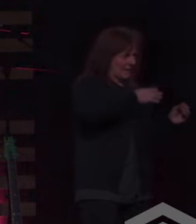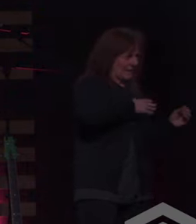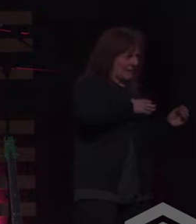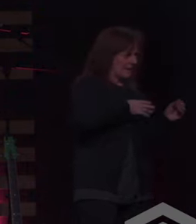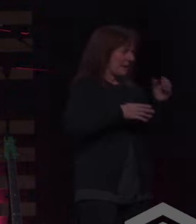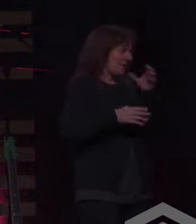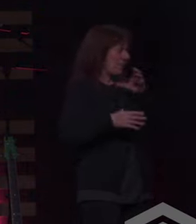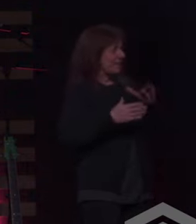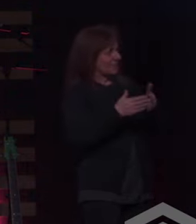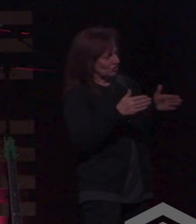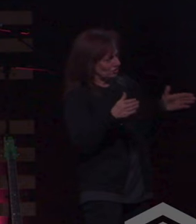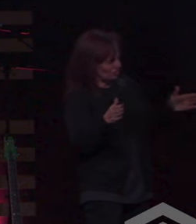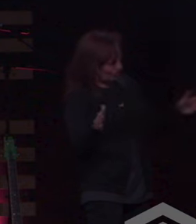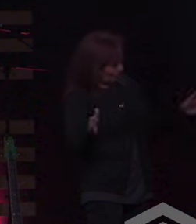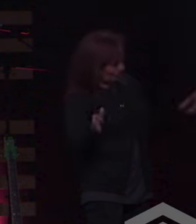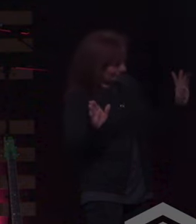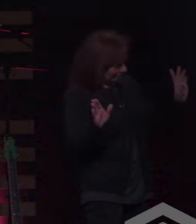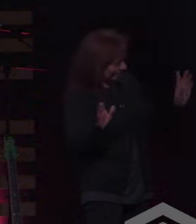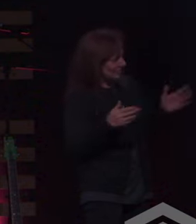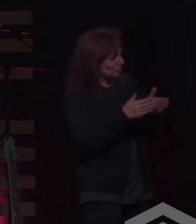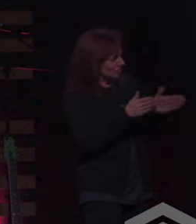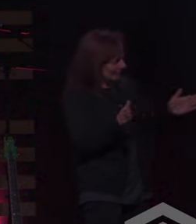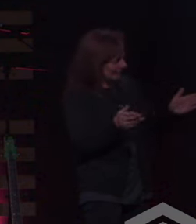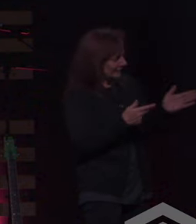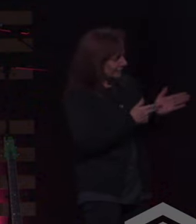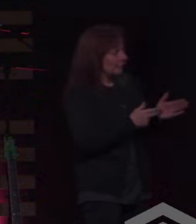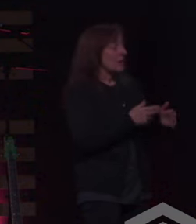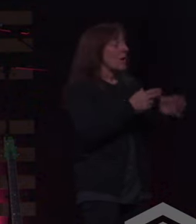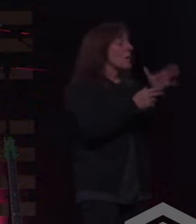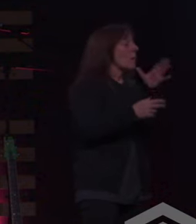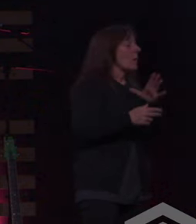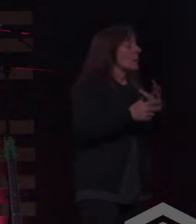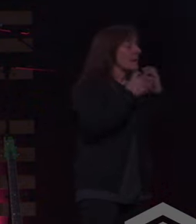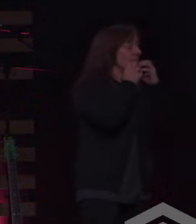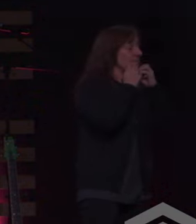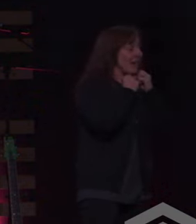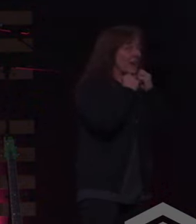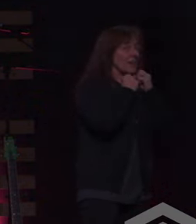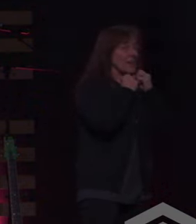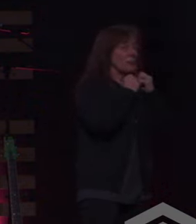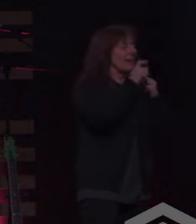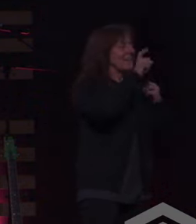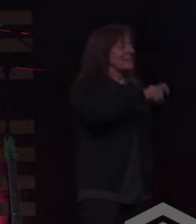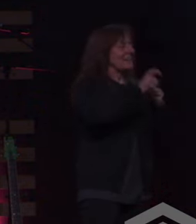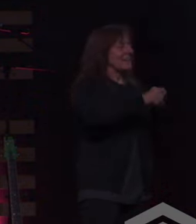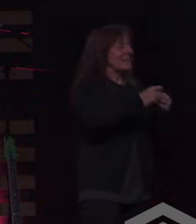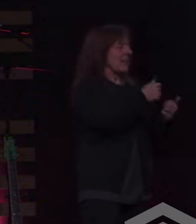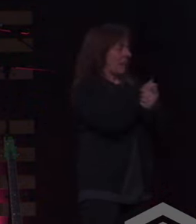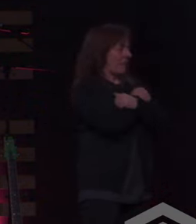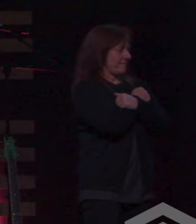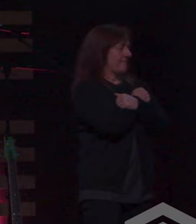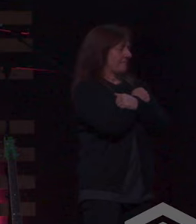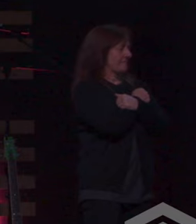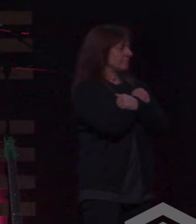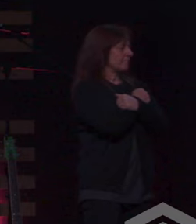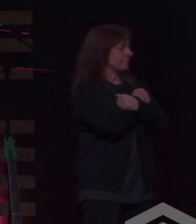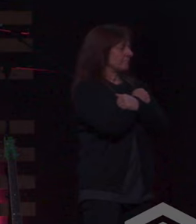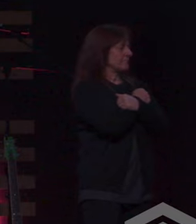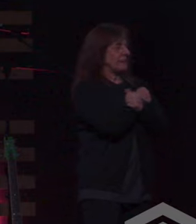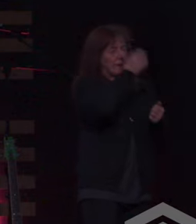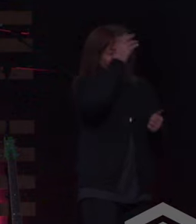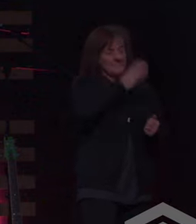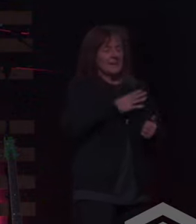this is generalities, but this is generally true, and that's okay. Women value and need love,